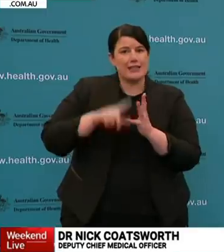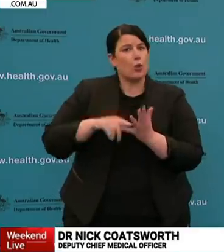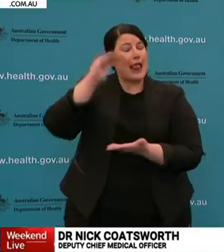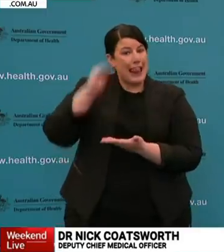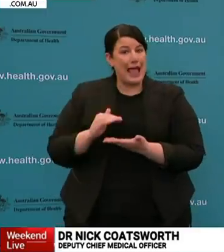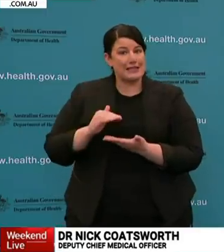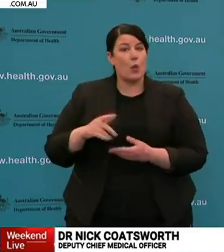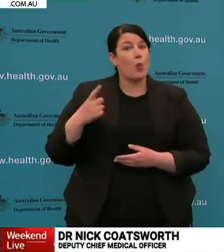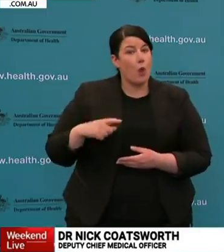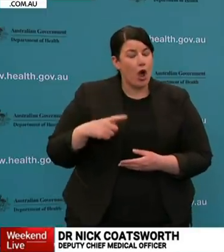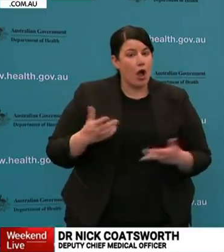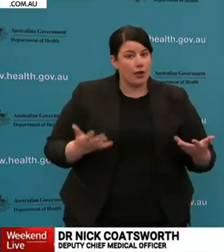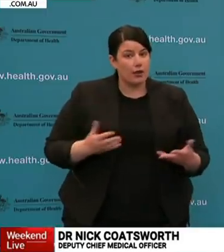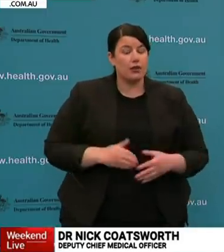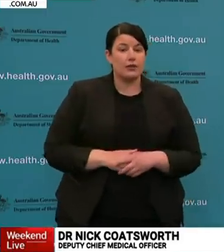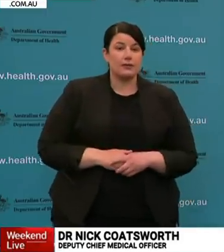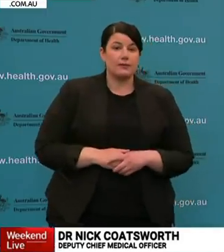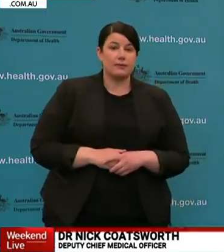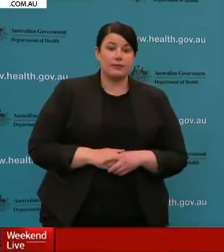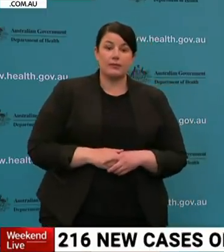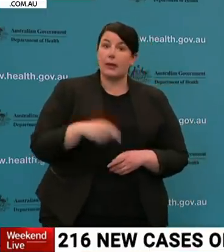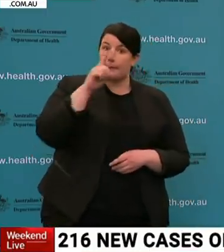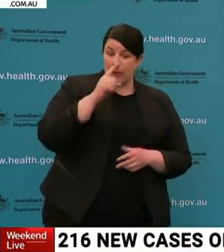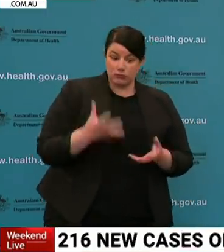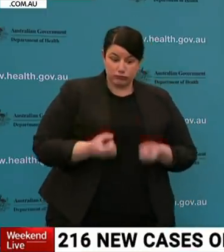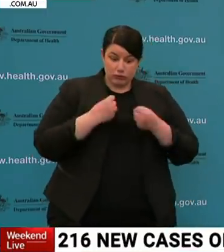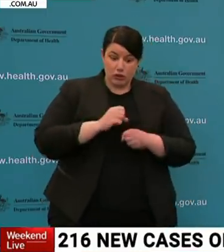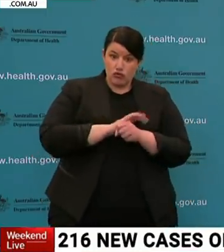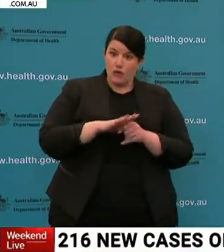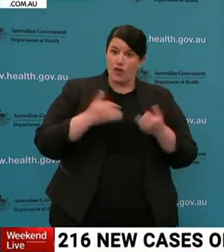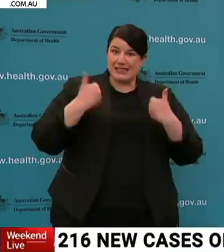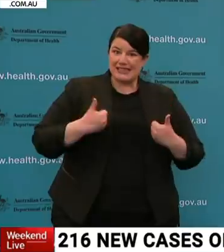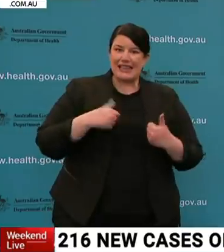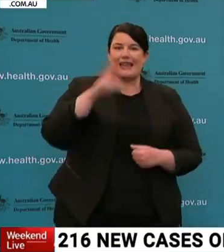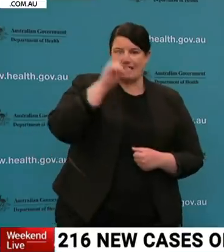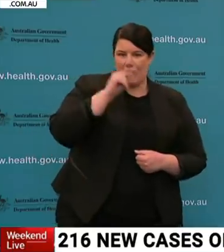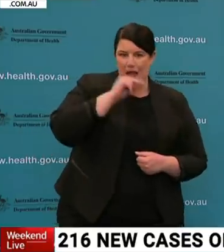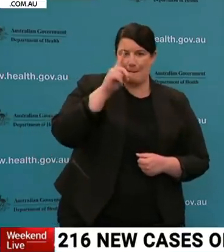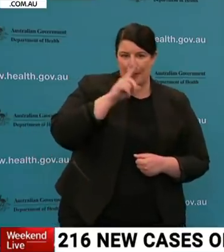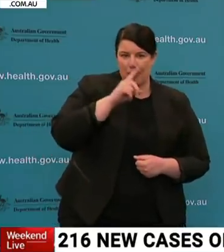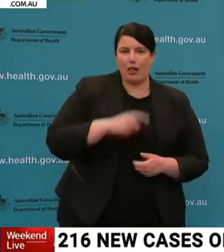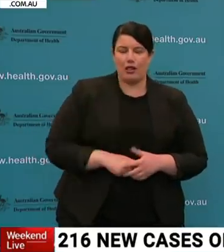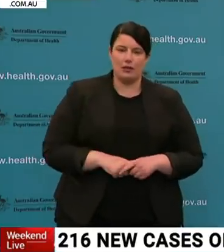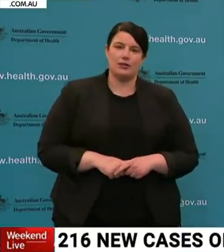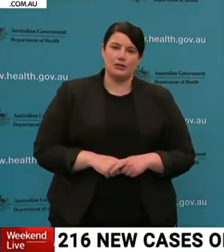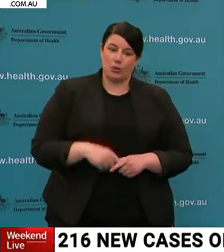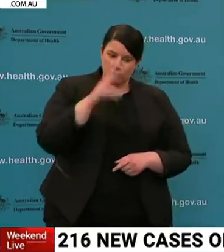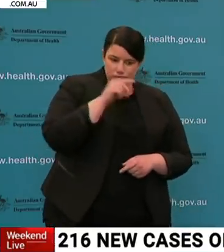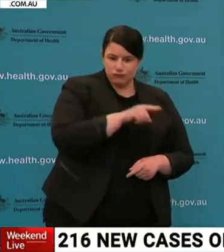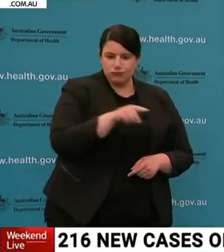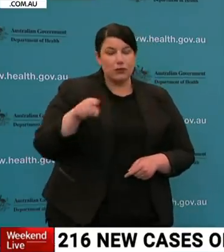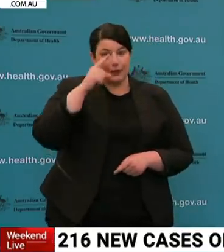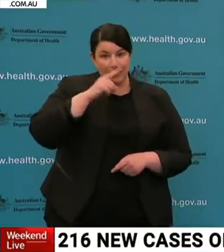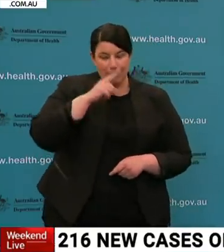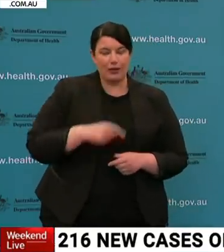admissions. Why is that? It's because the demographic of this current epidemic has changed. We're talking about younger patients,